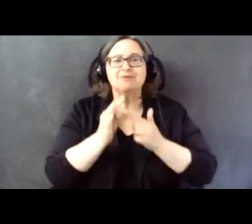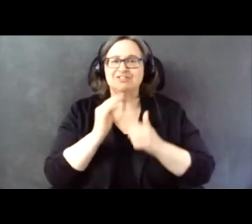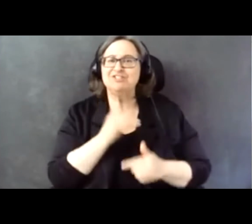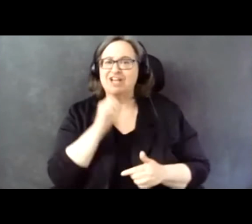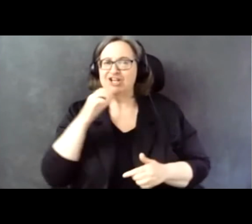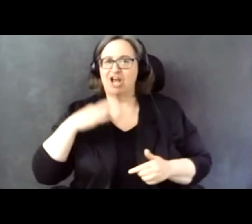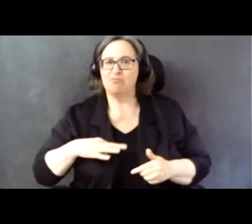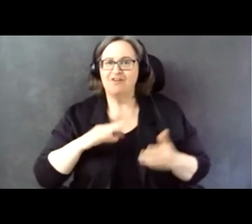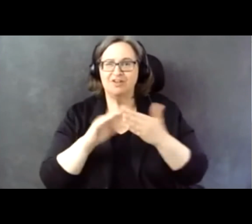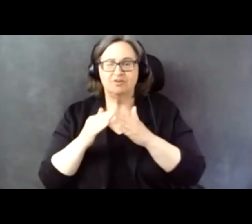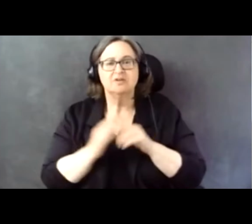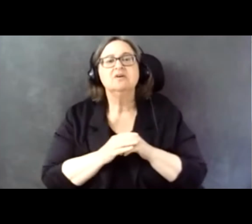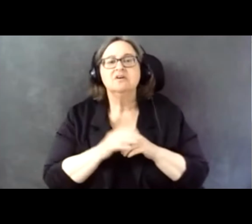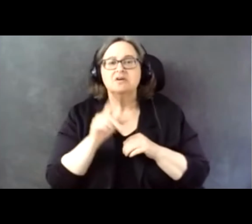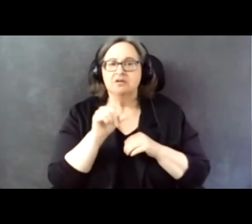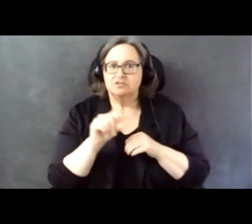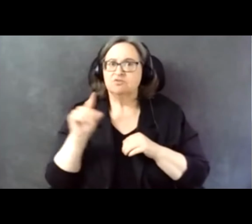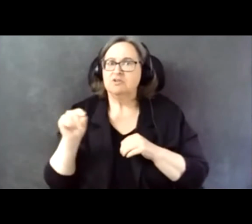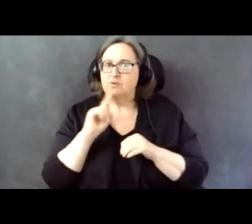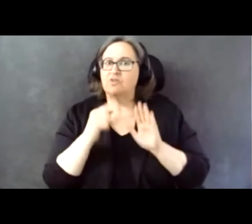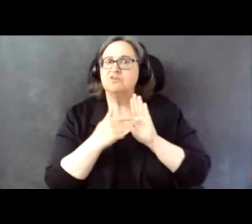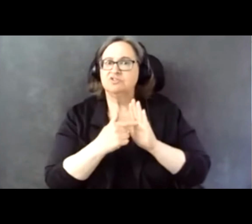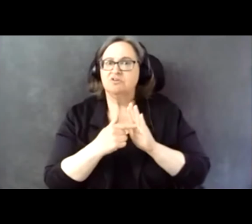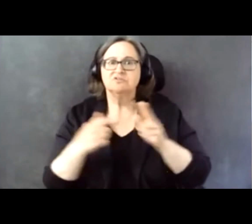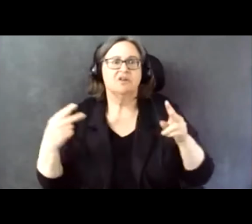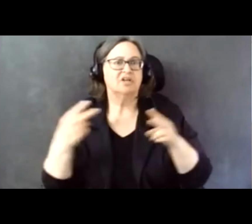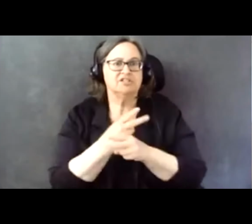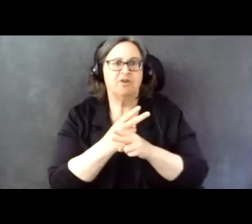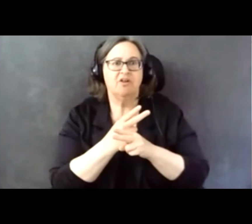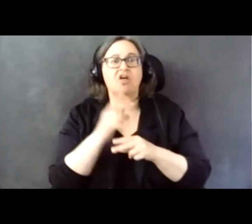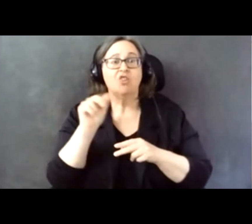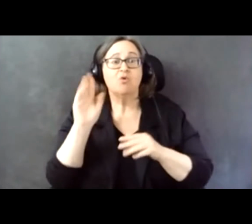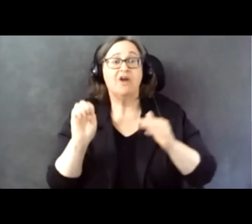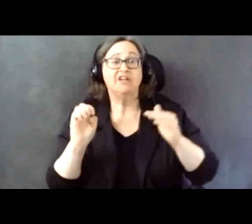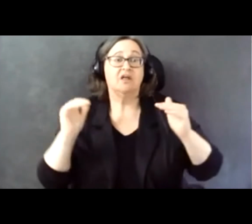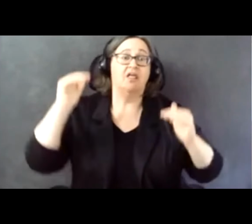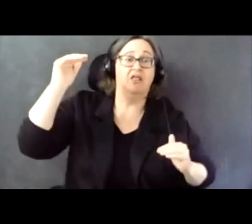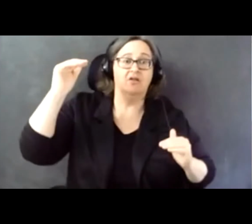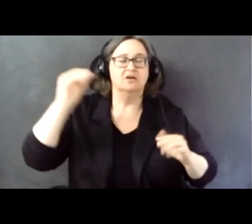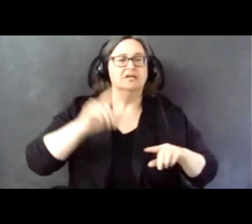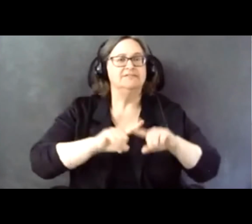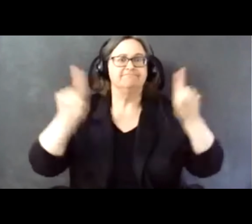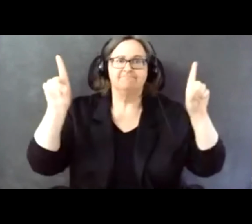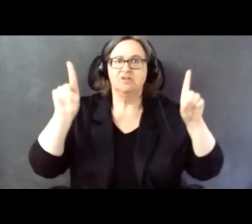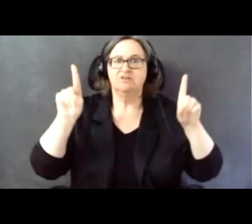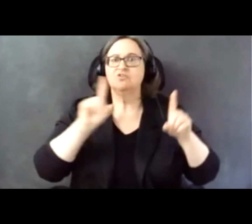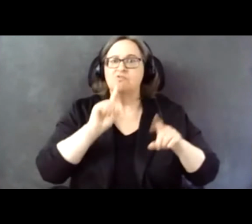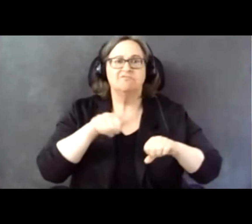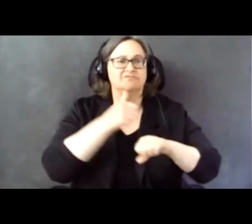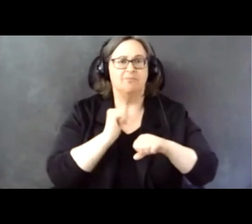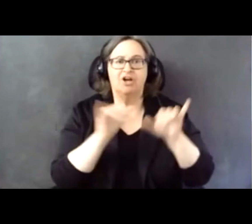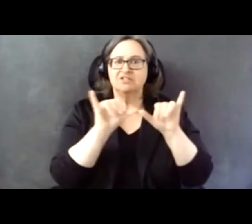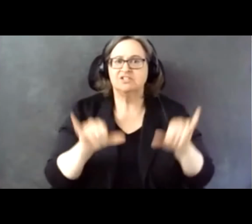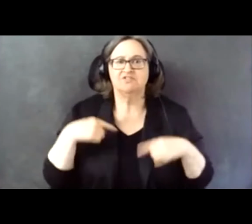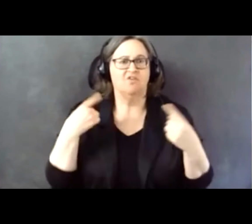2020 exposed and exacerbated racial inequity and disparities that have defined our systems for far too long